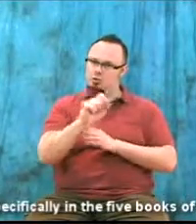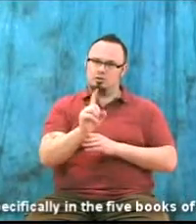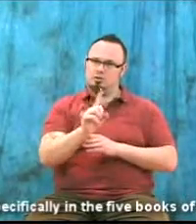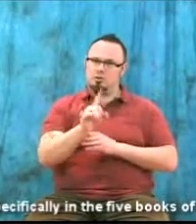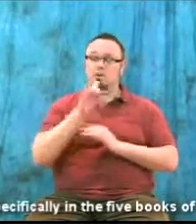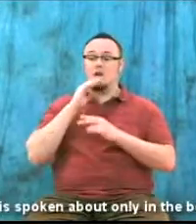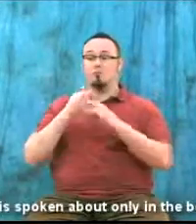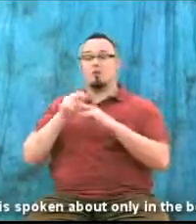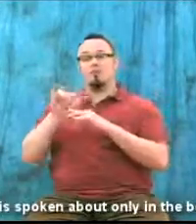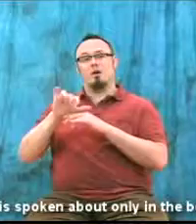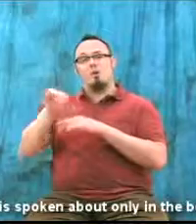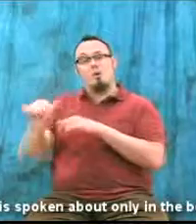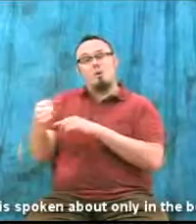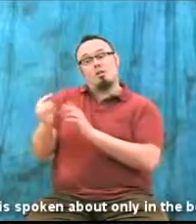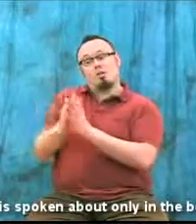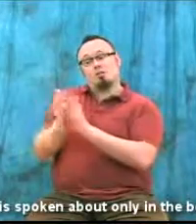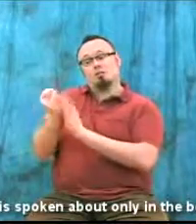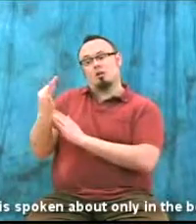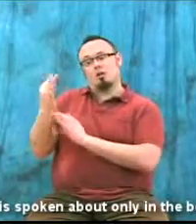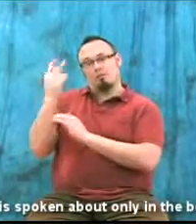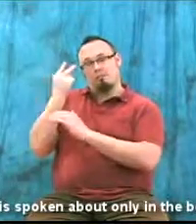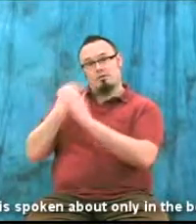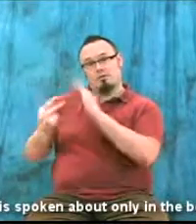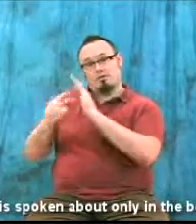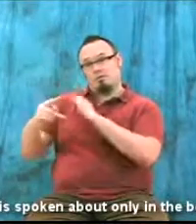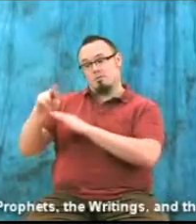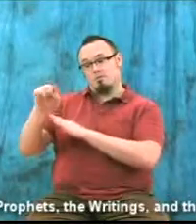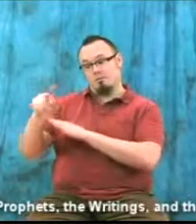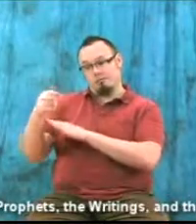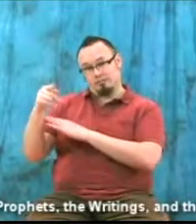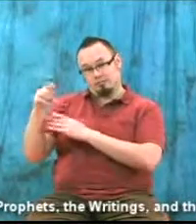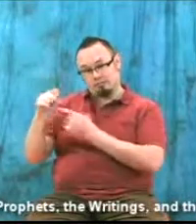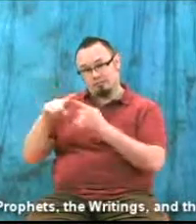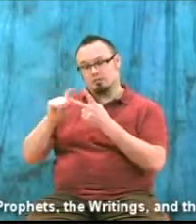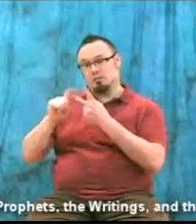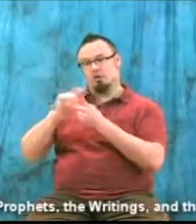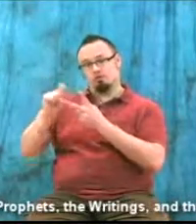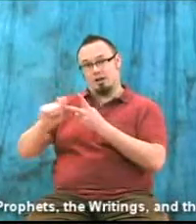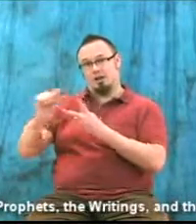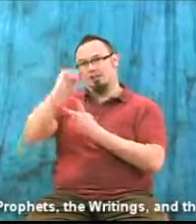It is spoken about only in the books of the prophets, the writings, and the Talmud.